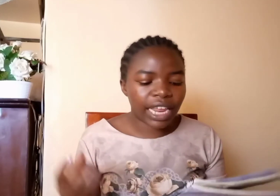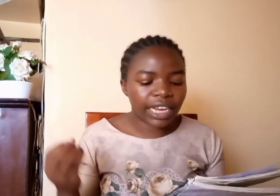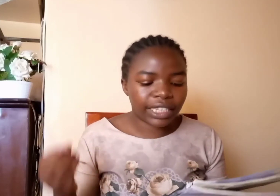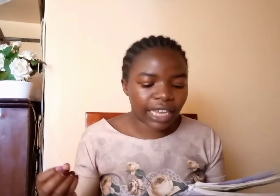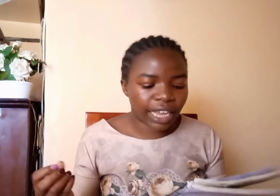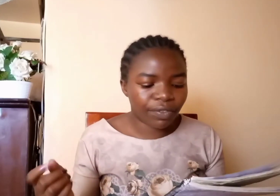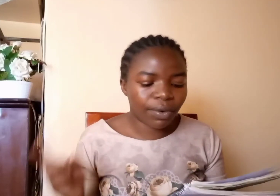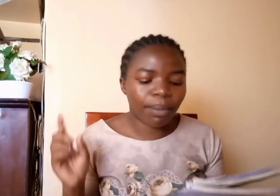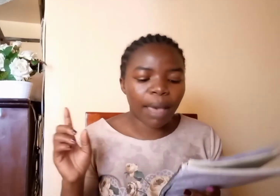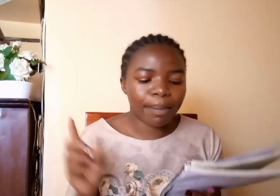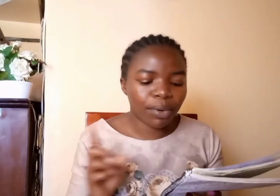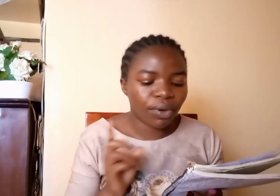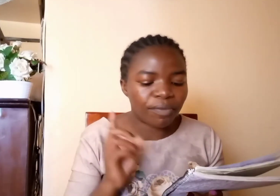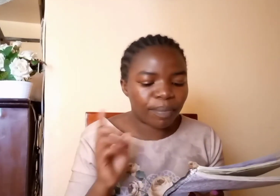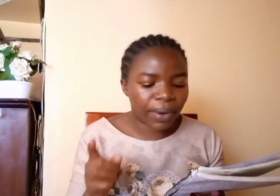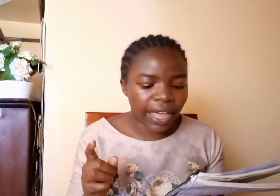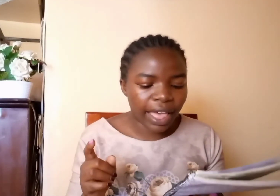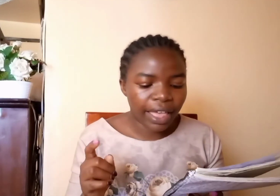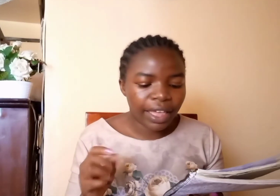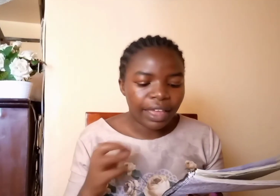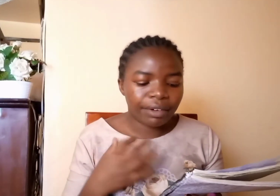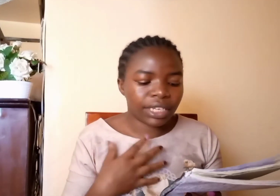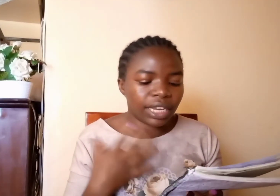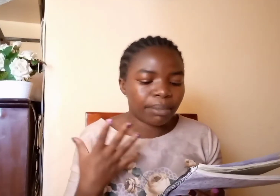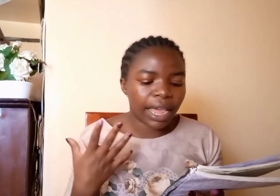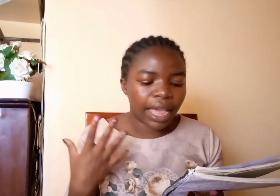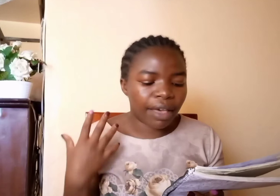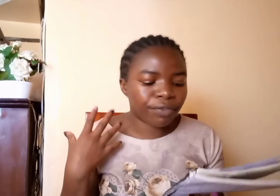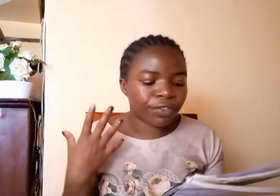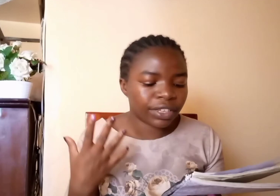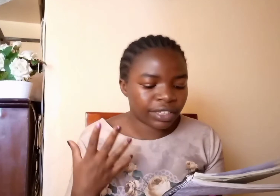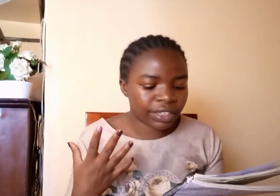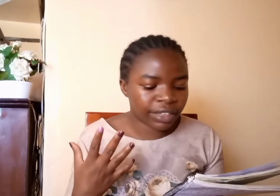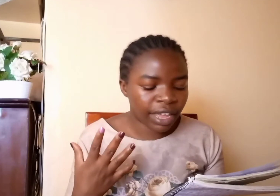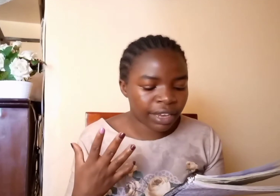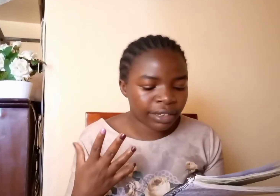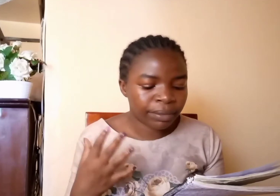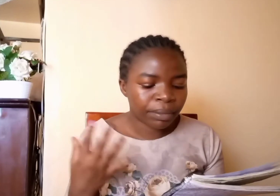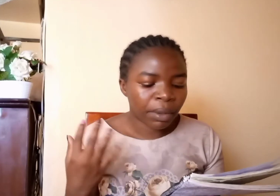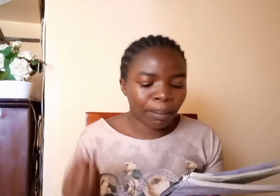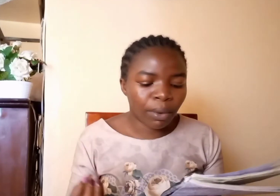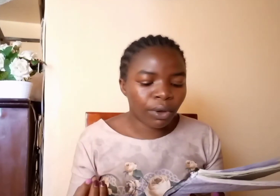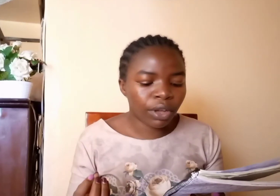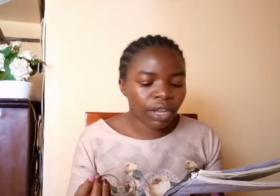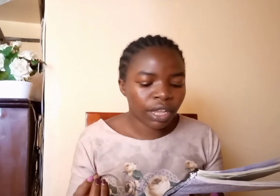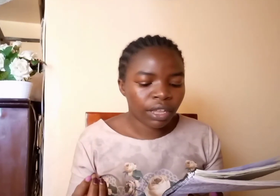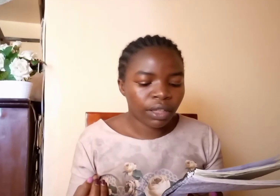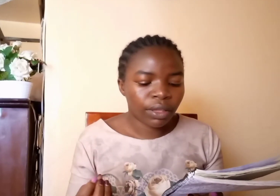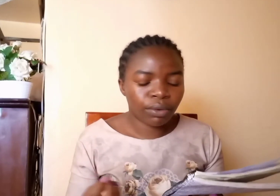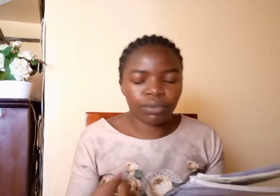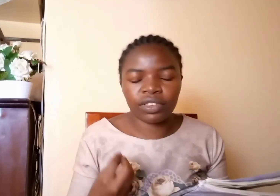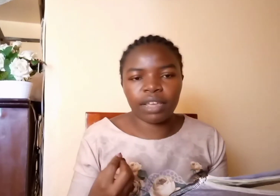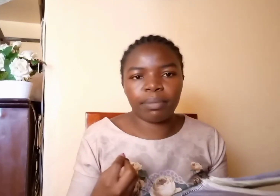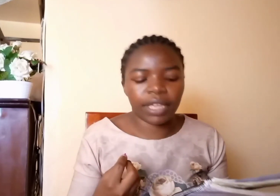originally taken from a book of prayer written by a Franciscan monk whose name